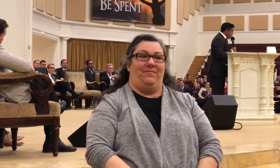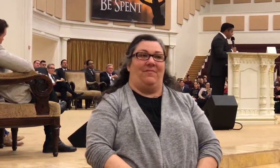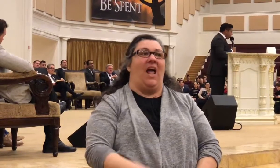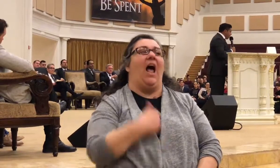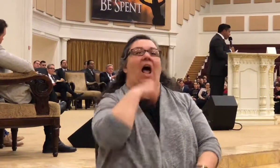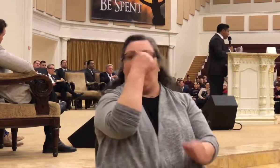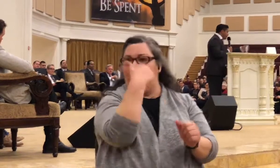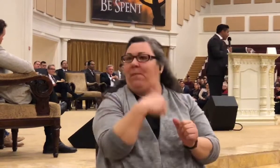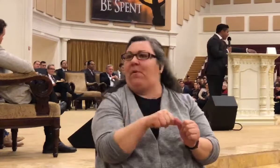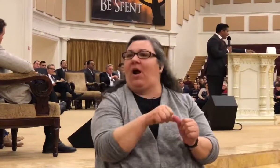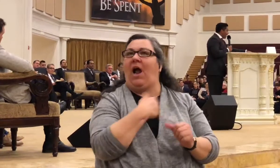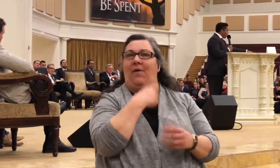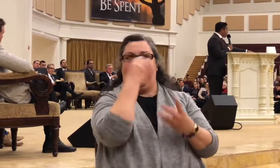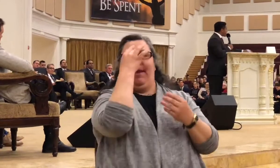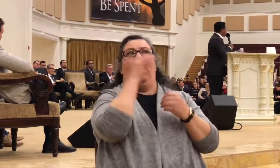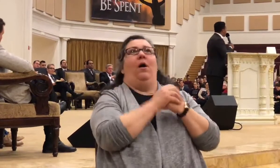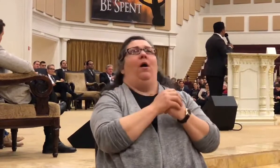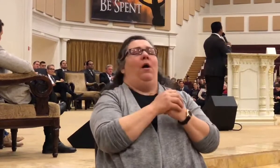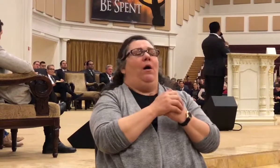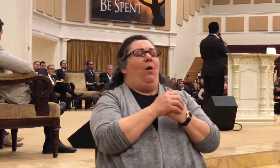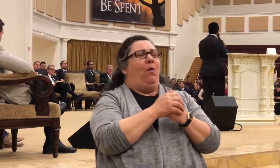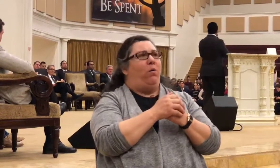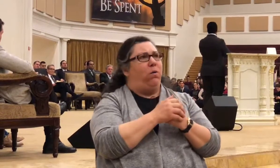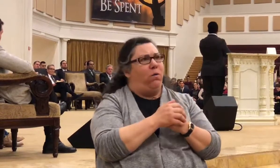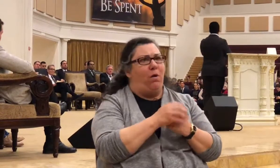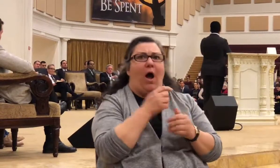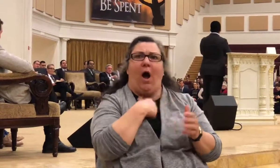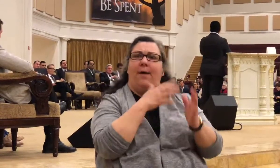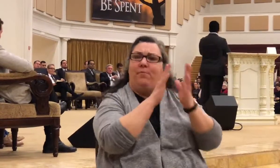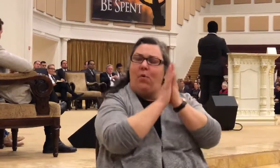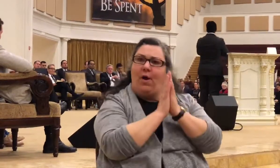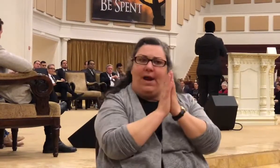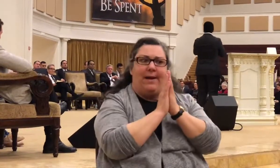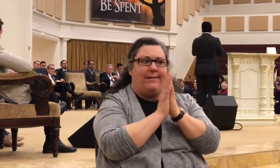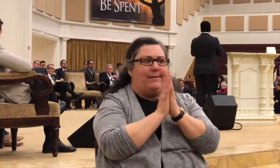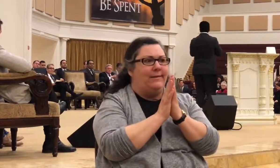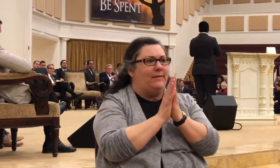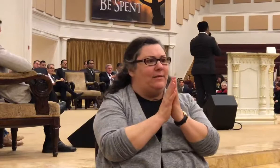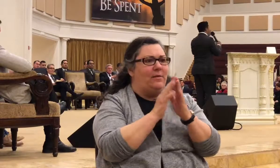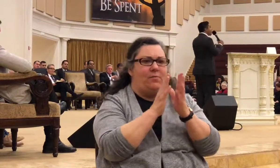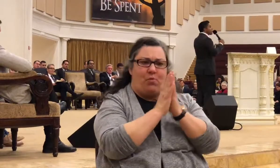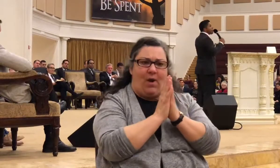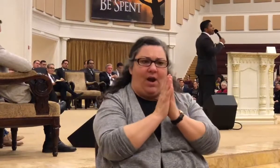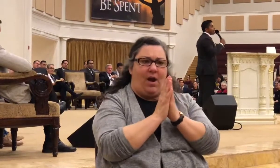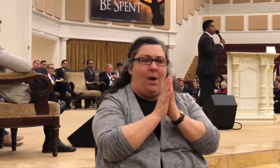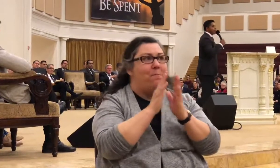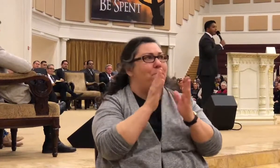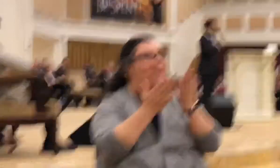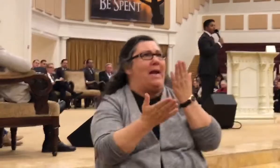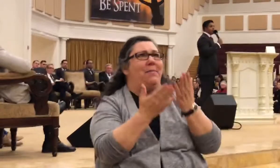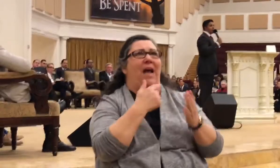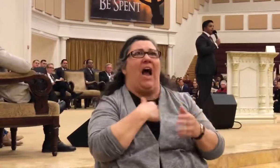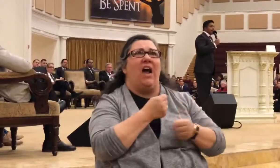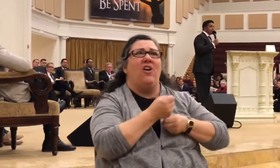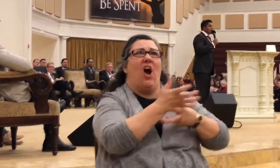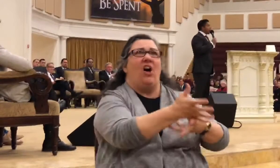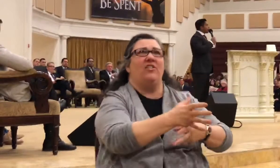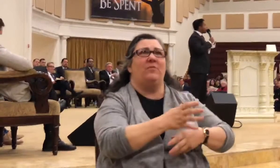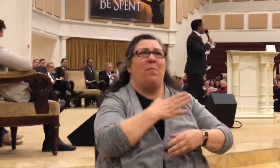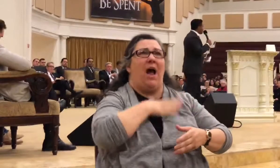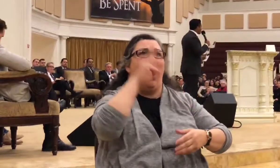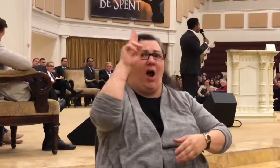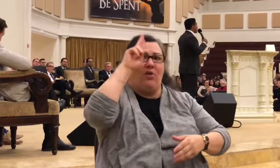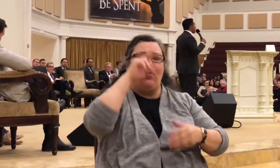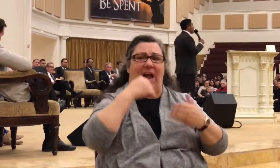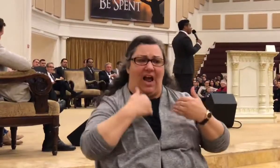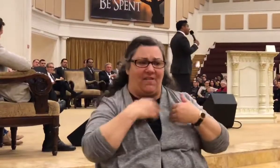And I remember, I thought, man, I must have prayed this prayer, this cancer on my uncle's body. And so I'm,